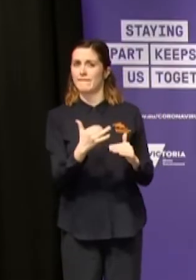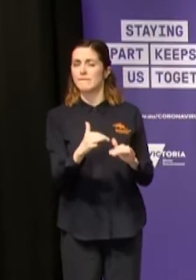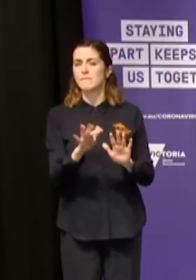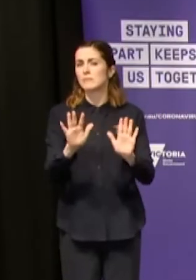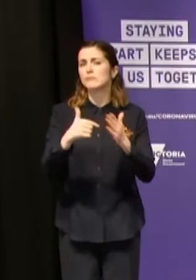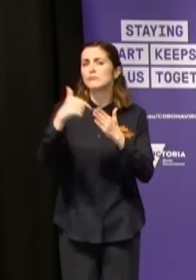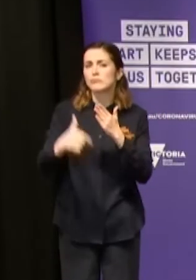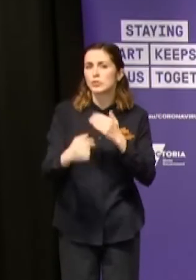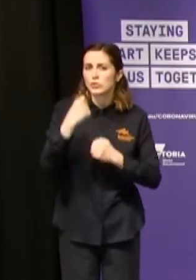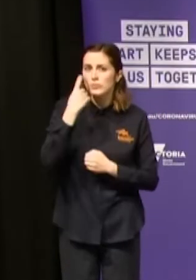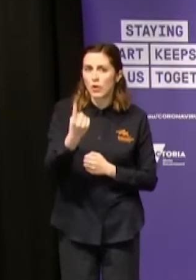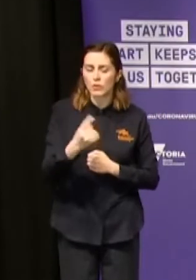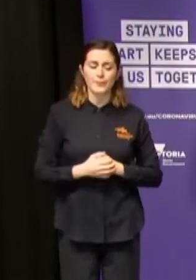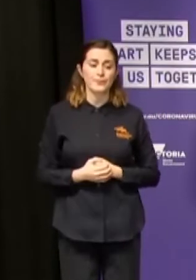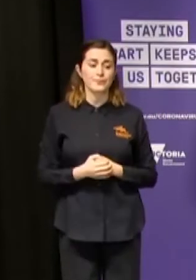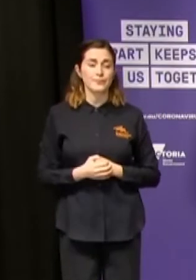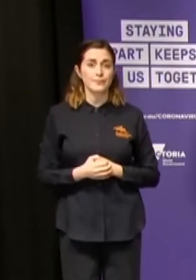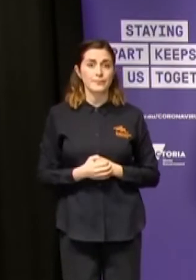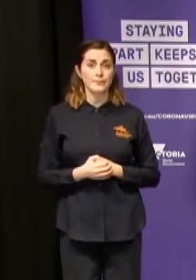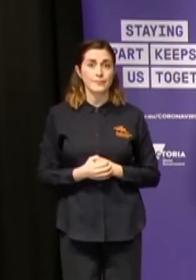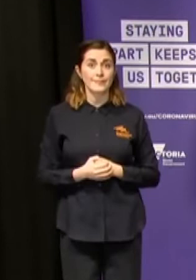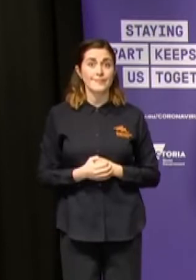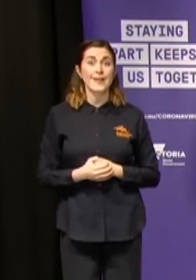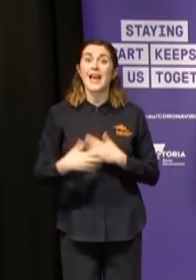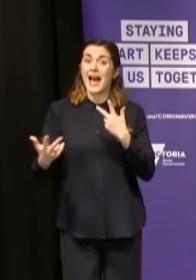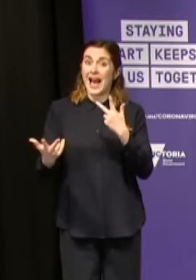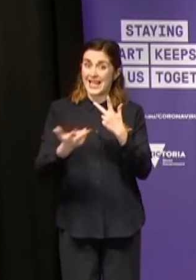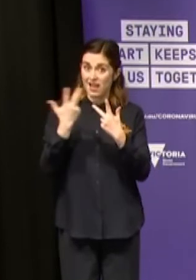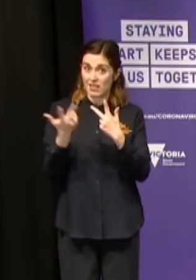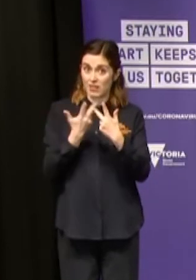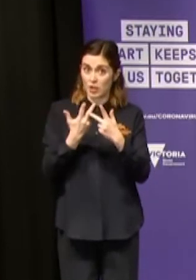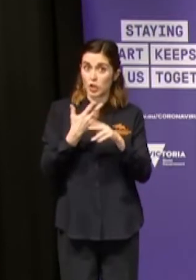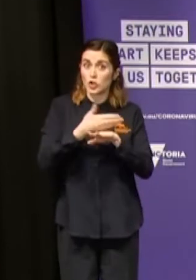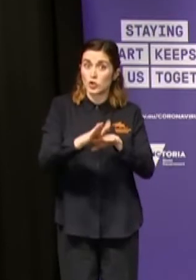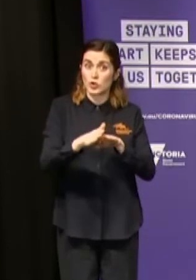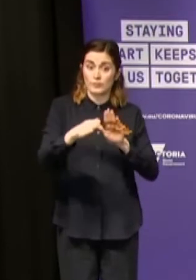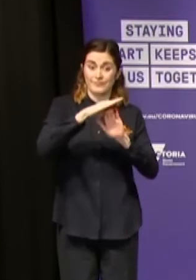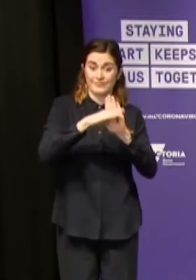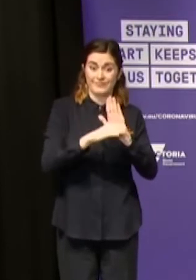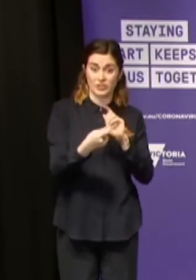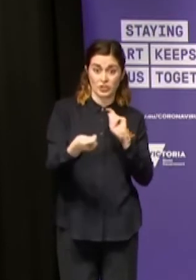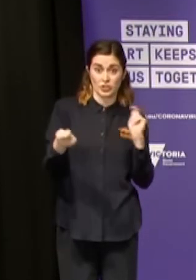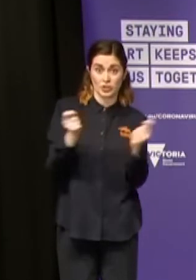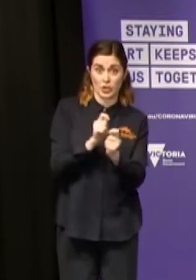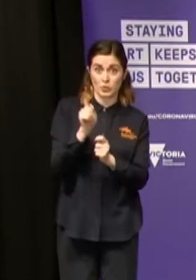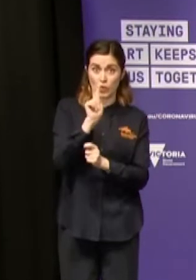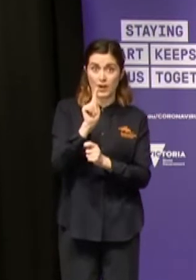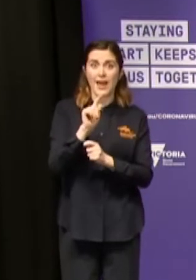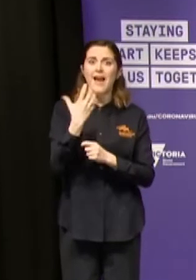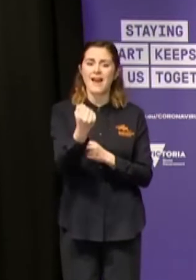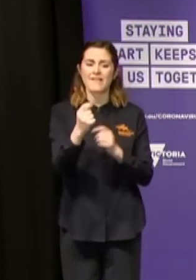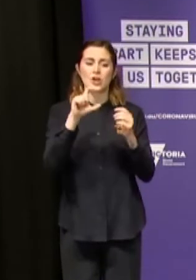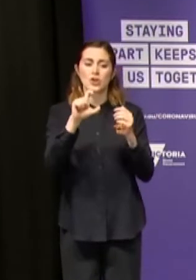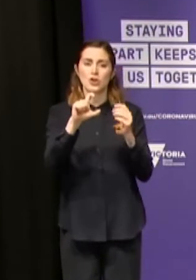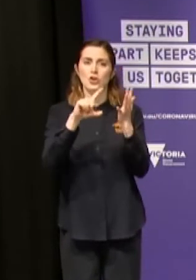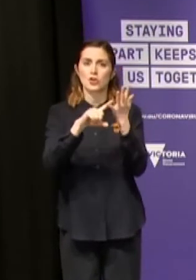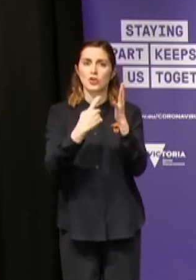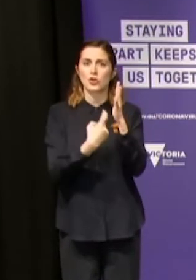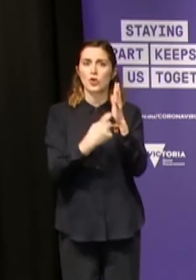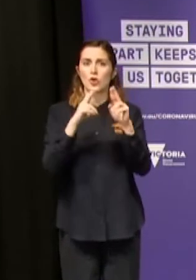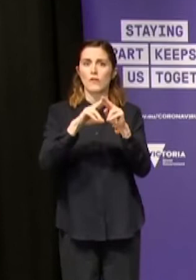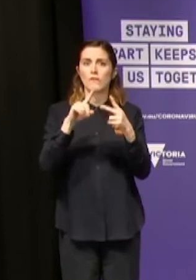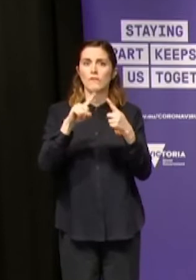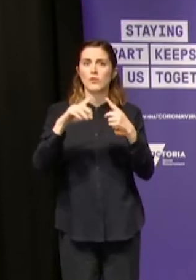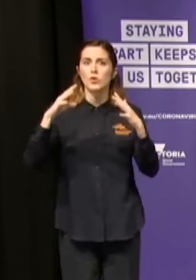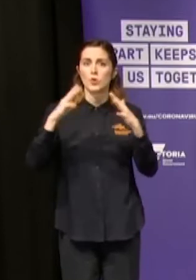The third area of change for metropolitan Melbourne is that under those state of disaster provisions from 8pm tonight, a curfew will